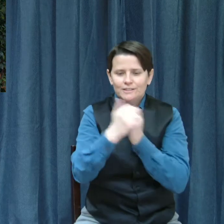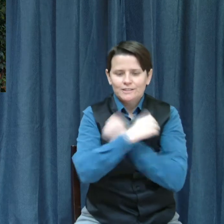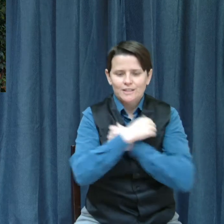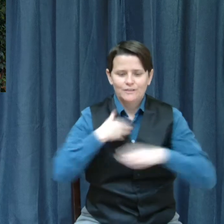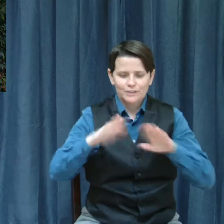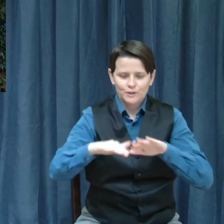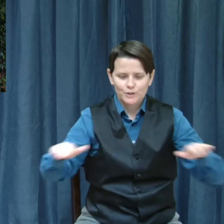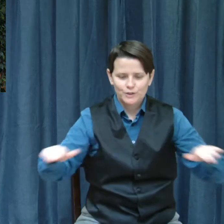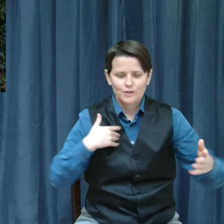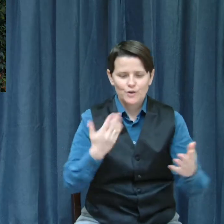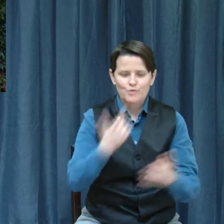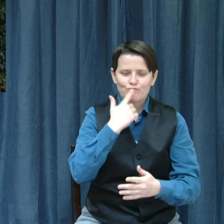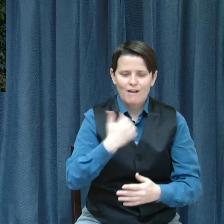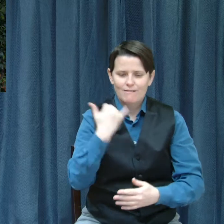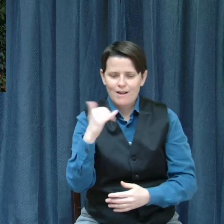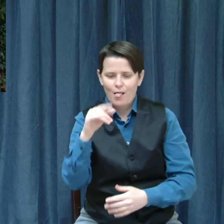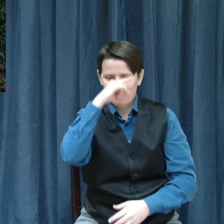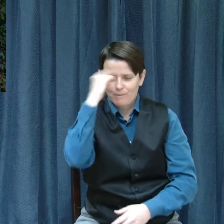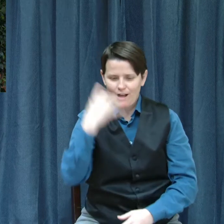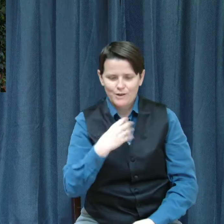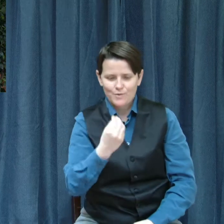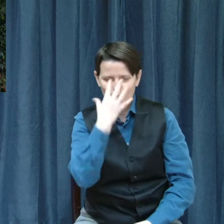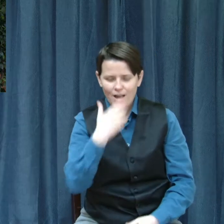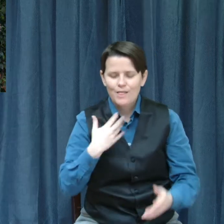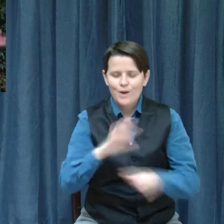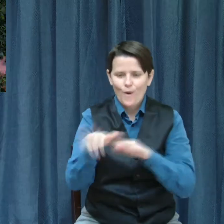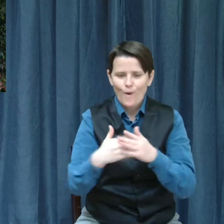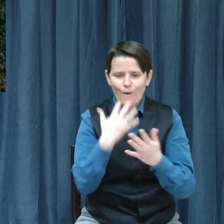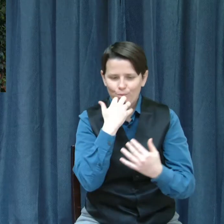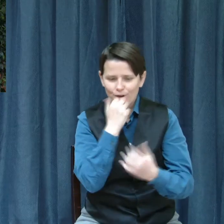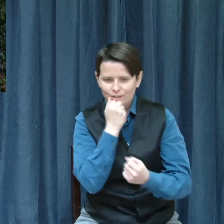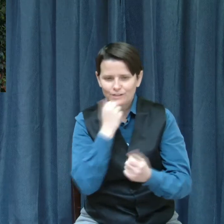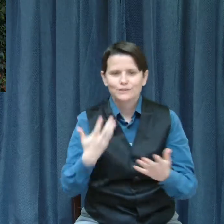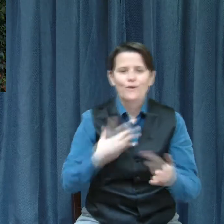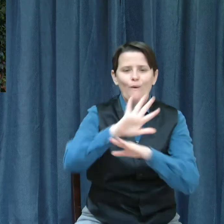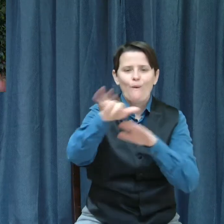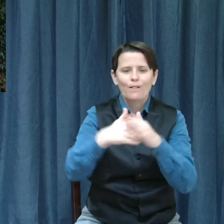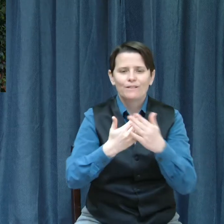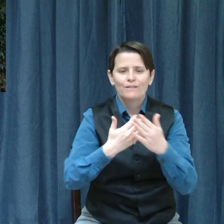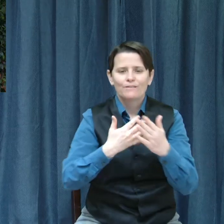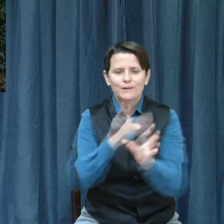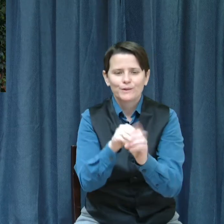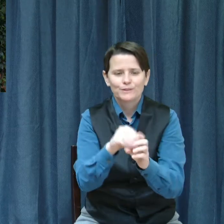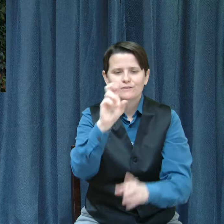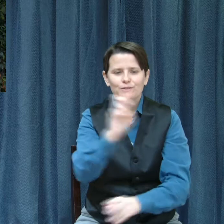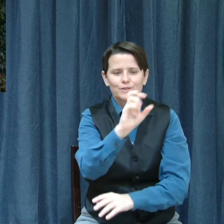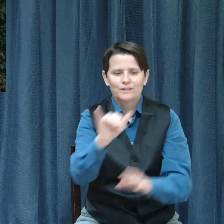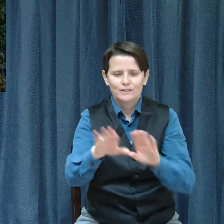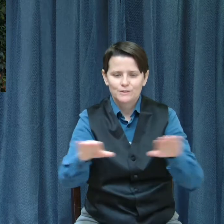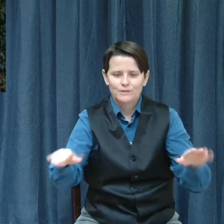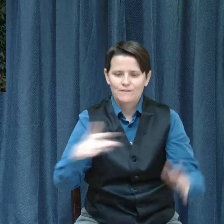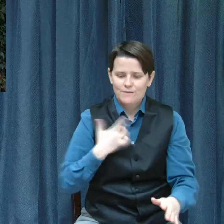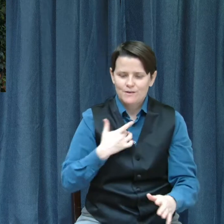precious in His sight. So all of my inclusive unity children, feel blessed and loved that we have